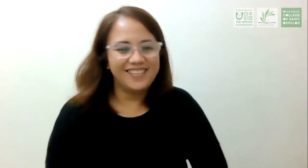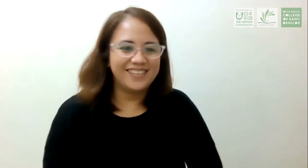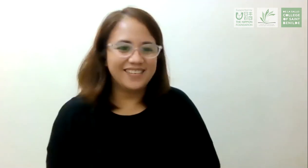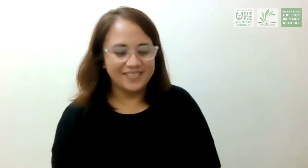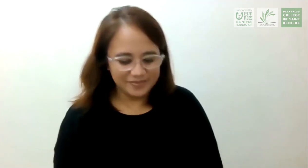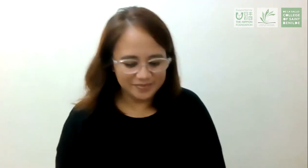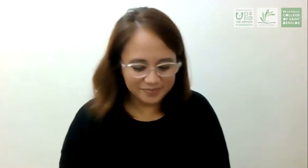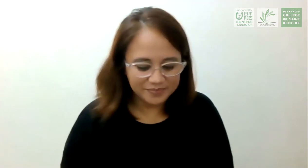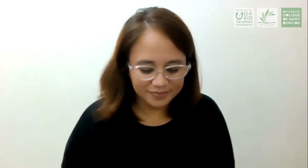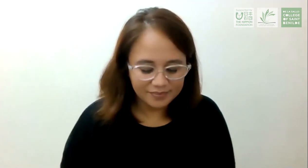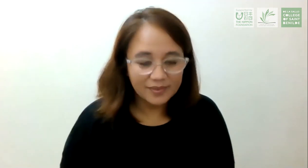Oops.